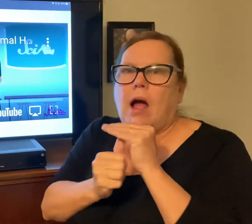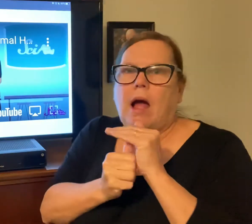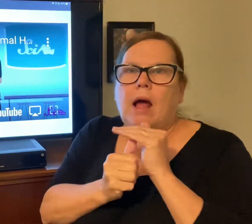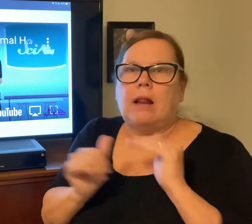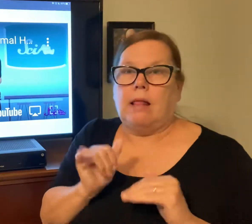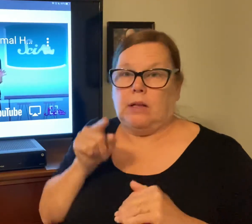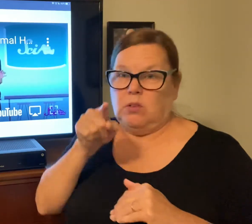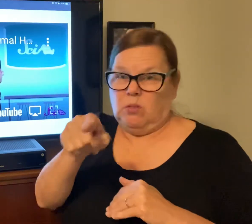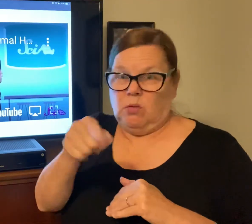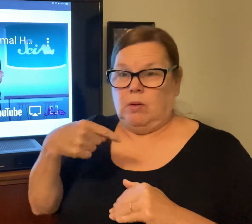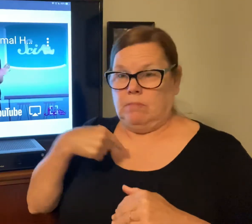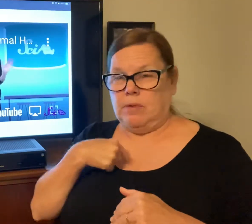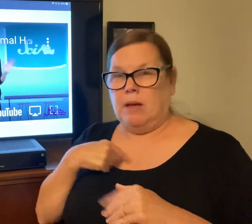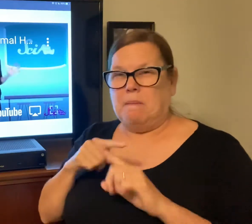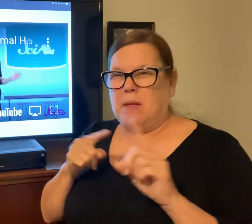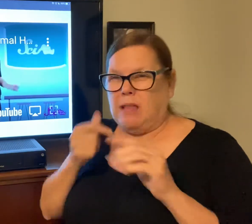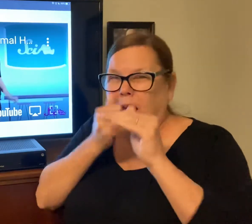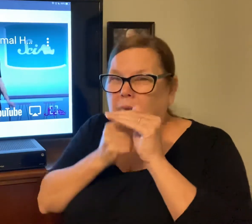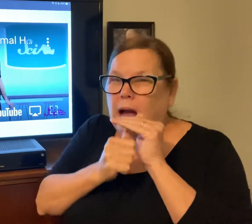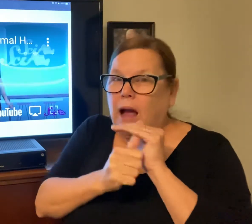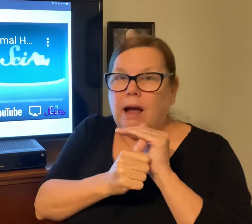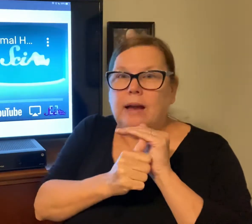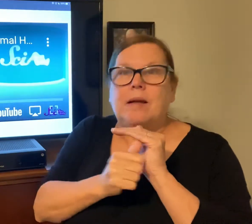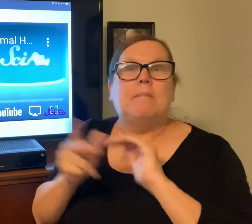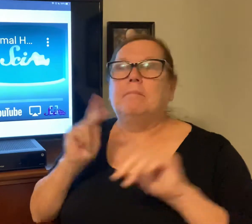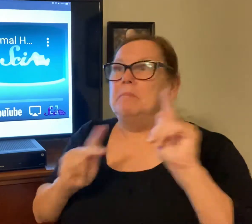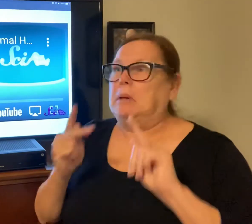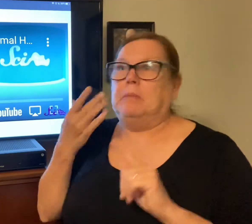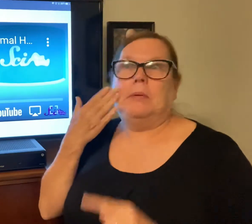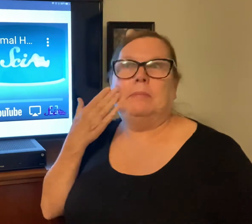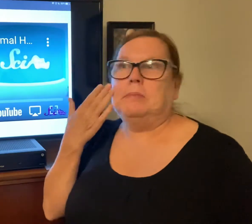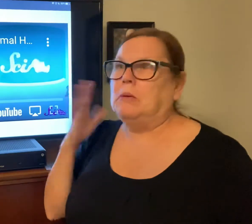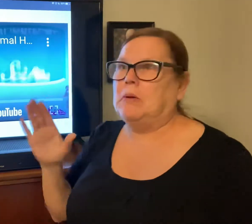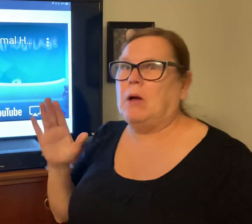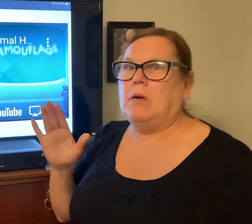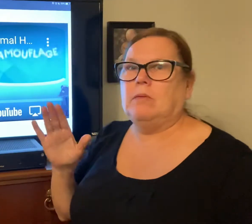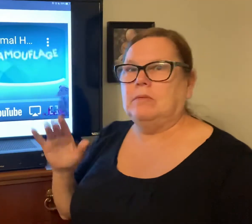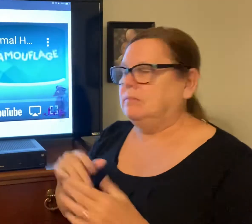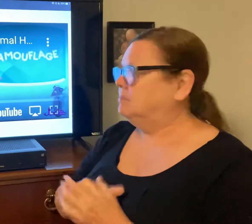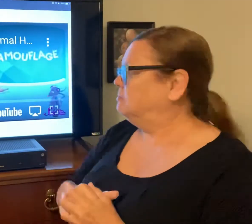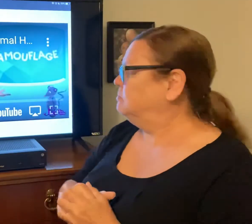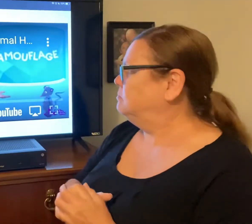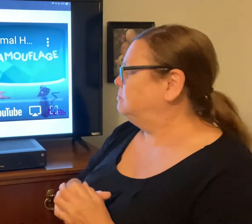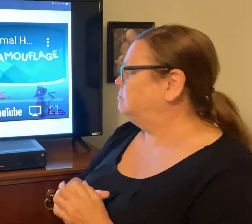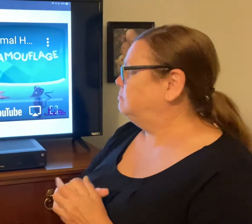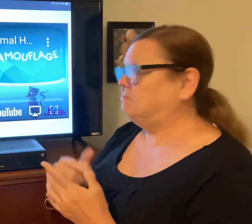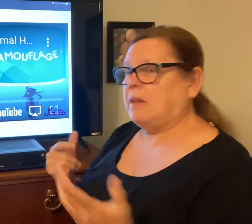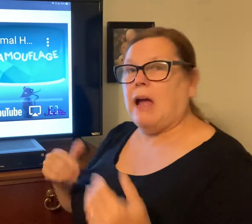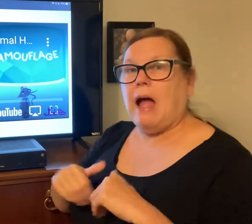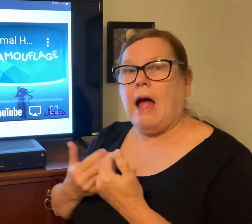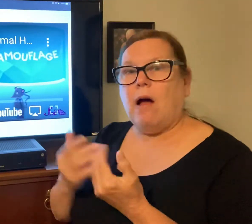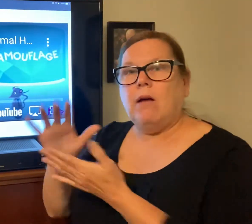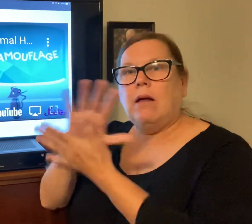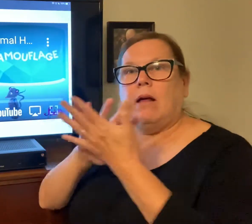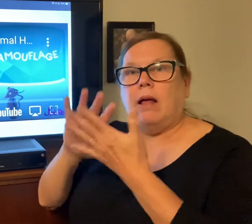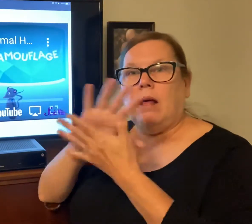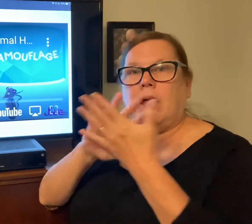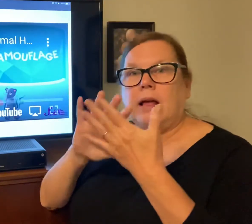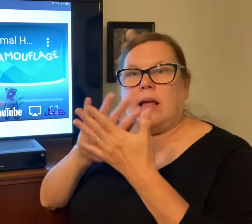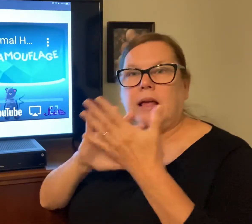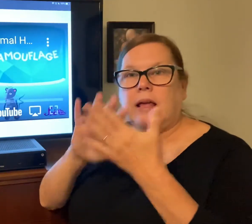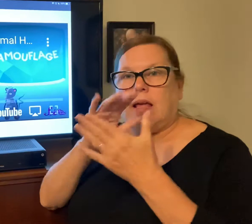we want to play hide and seek. They hide in plain sight. That sounds amazing, and they can do it thanks to camouflage. One SciShow Kids